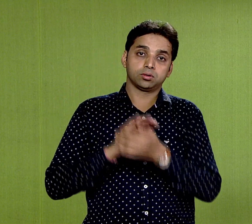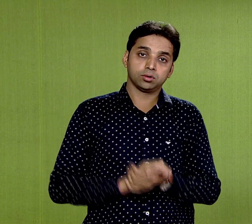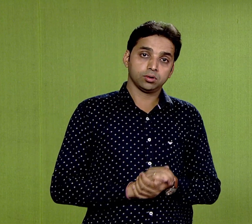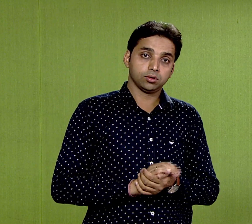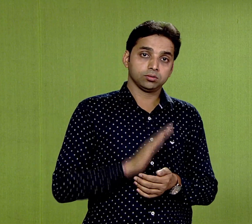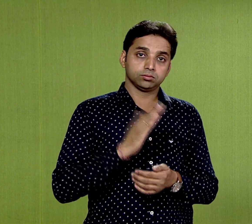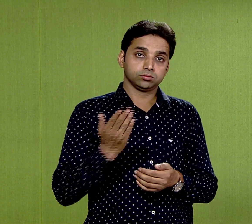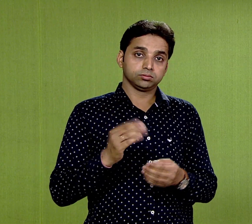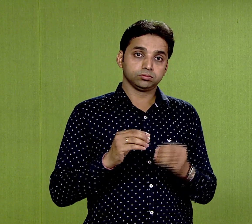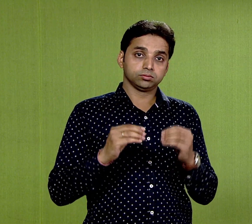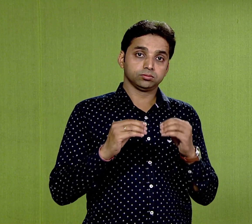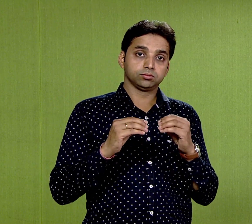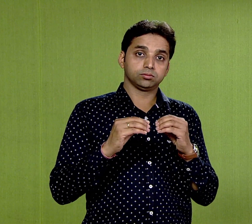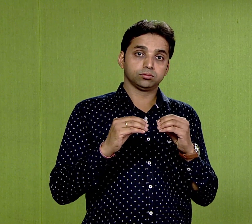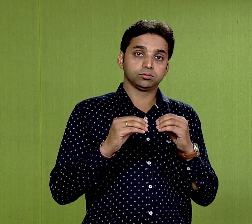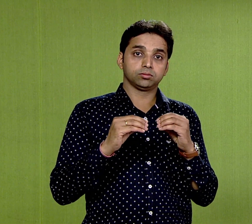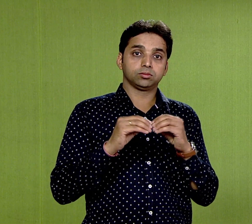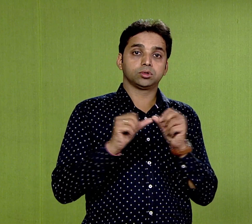and Bengal in eastern India